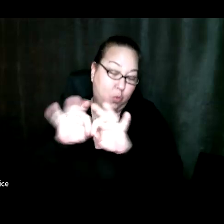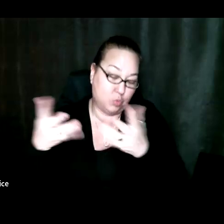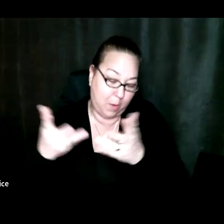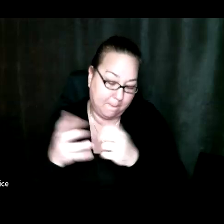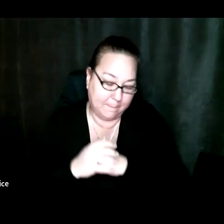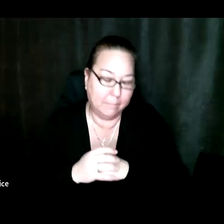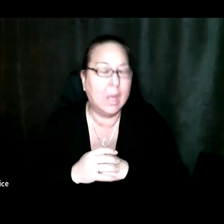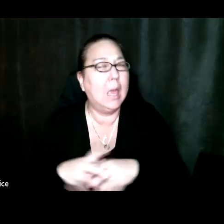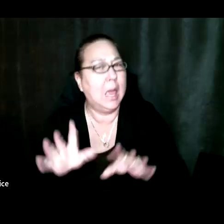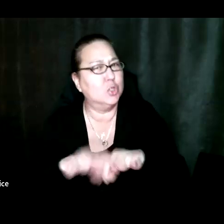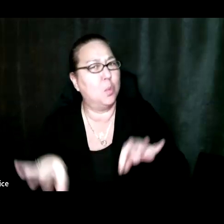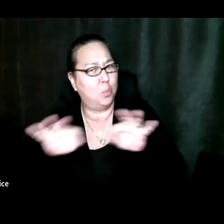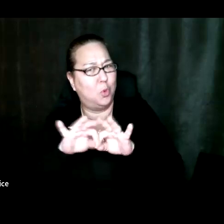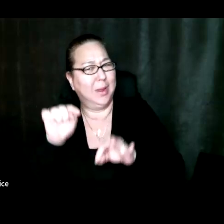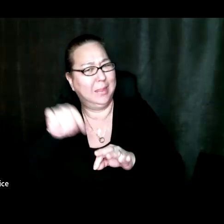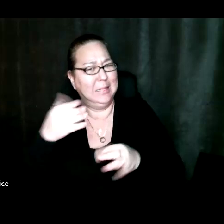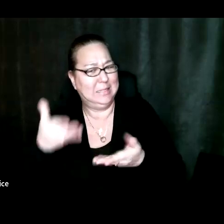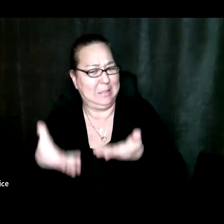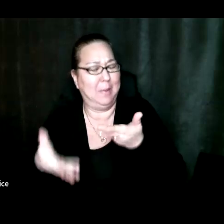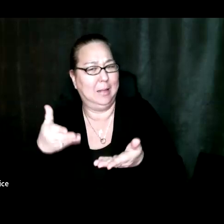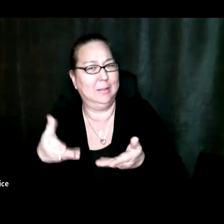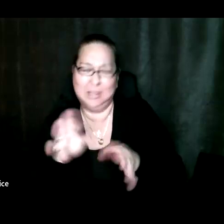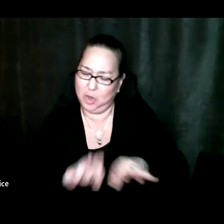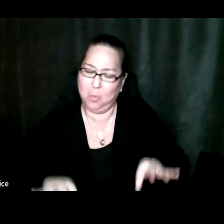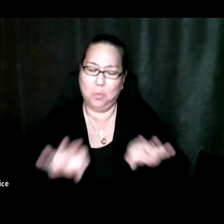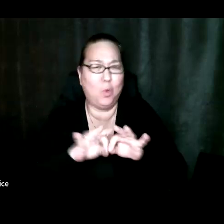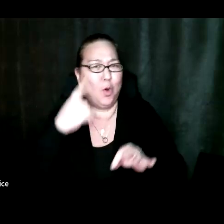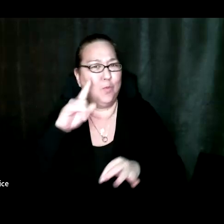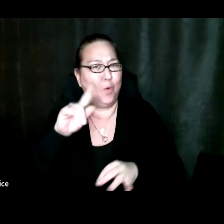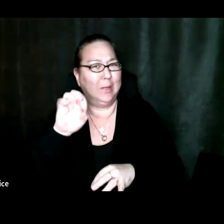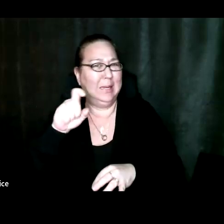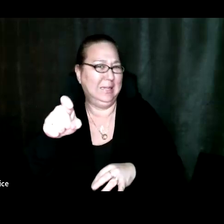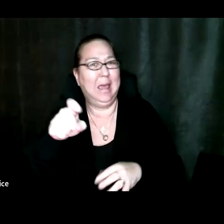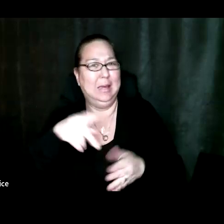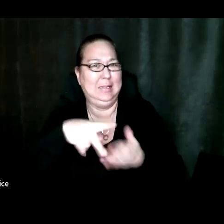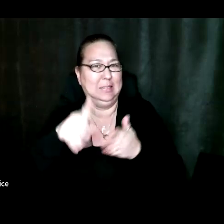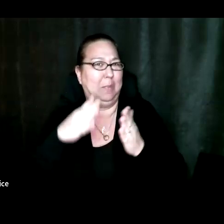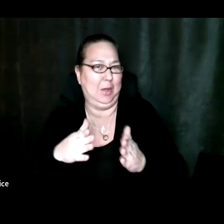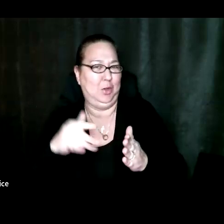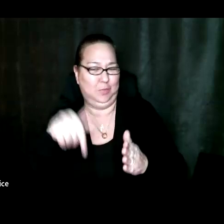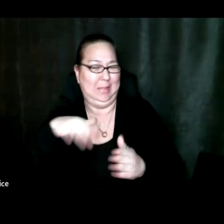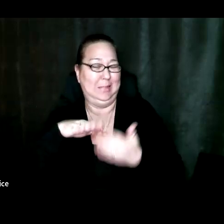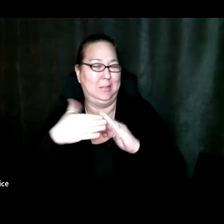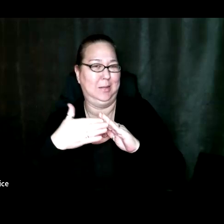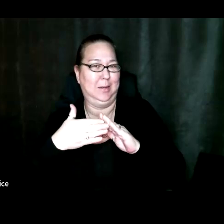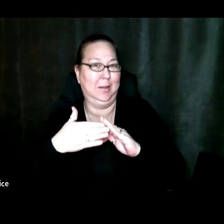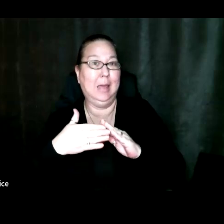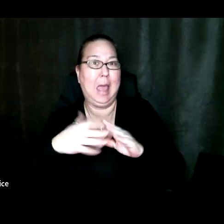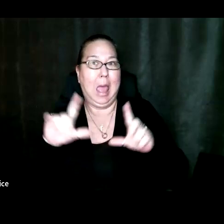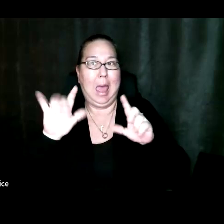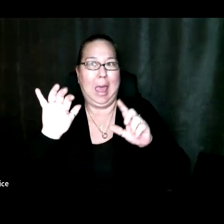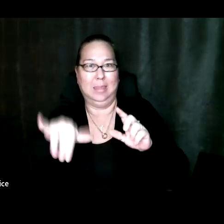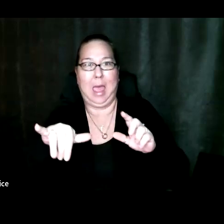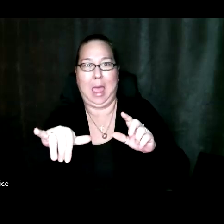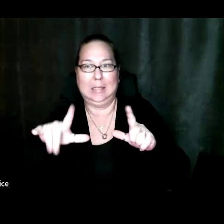it is important that it's a balanced budget, and that's important to the taxpayers of this city. So for such a huge budget, that in fact that it is